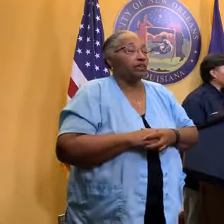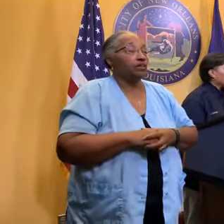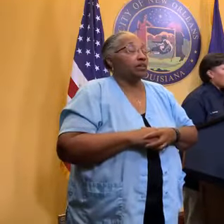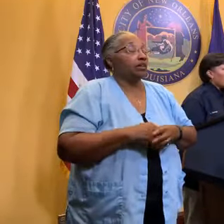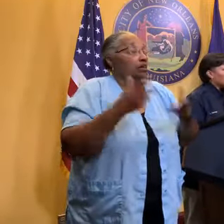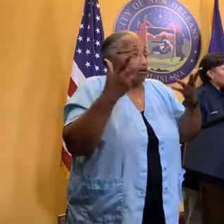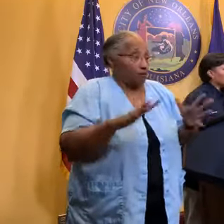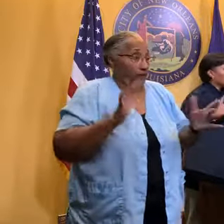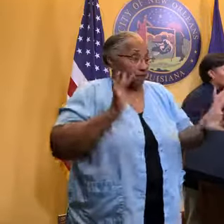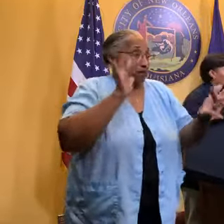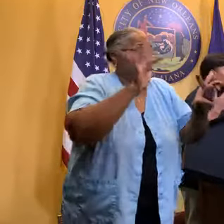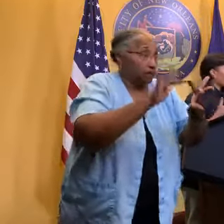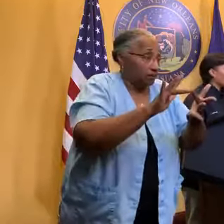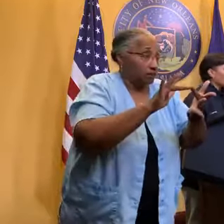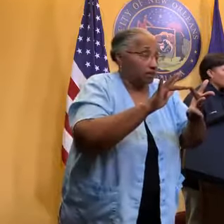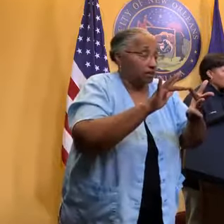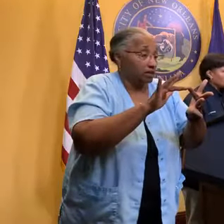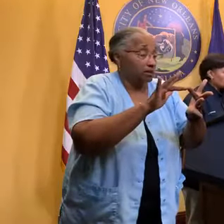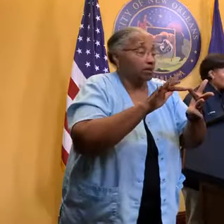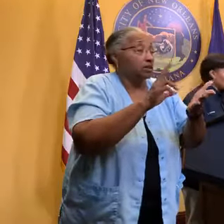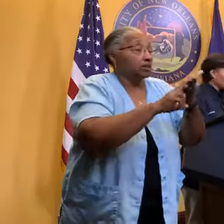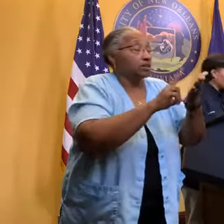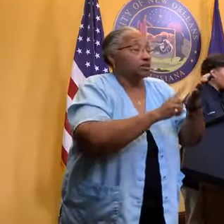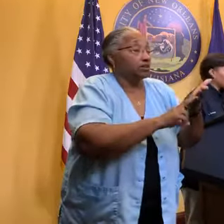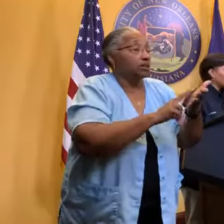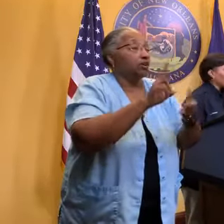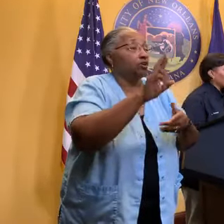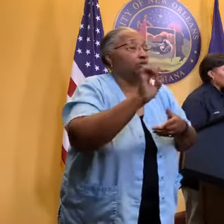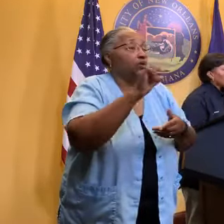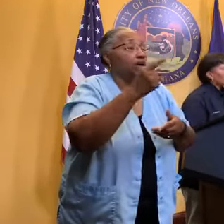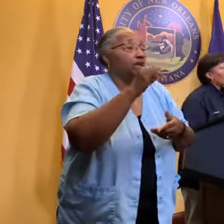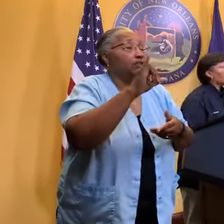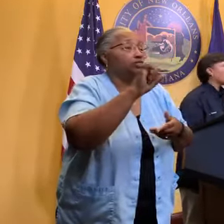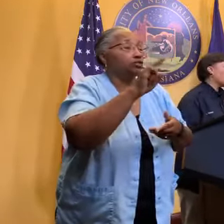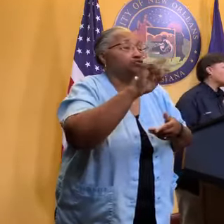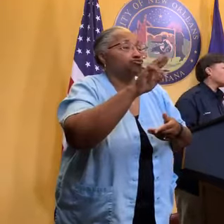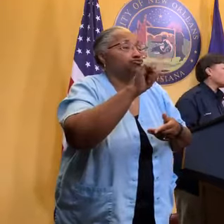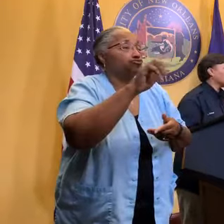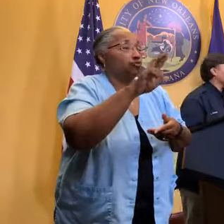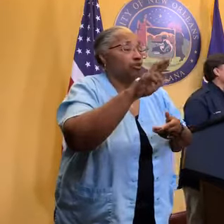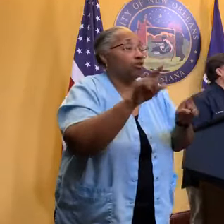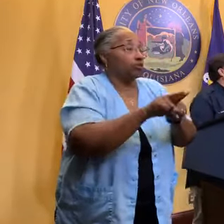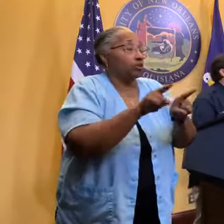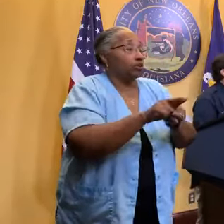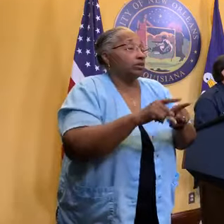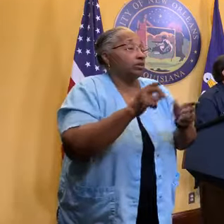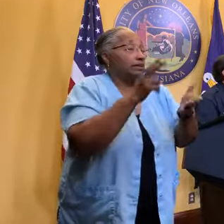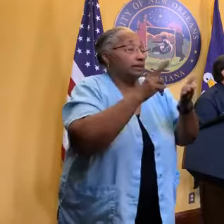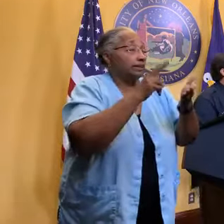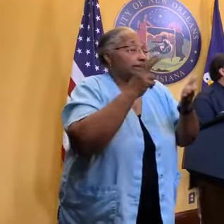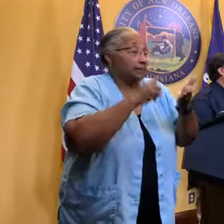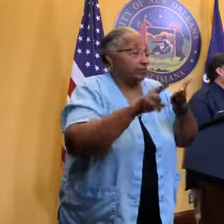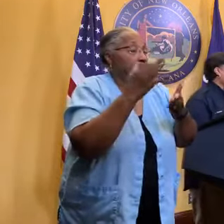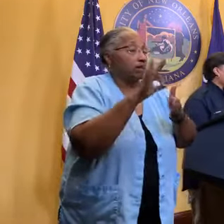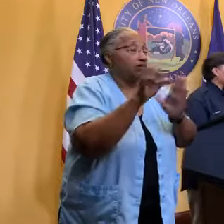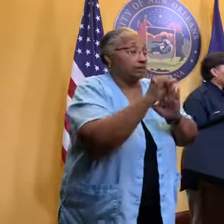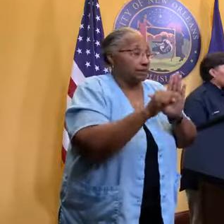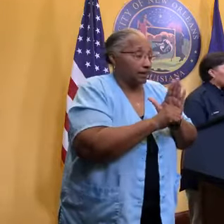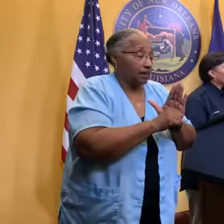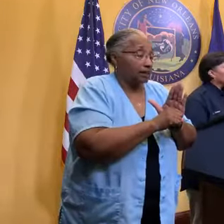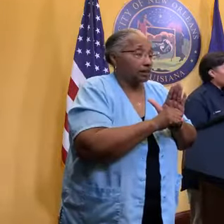out to the registrar, of course, in terms of Secretary of State, but more importantly, the clerk of criminal